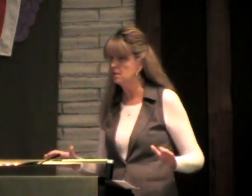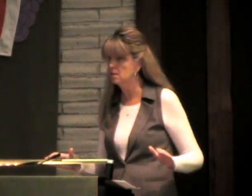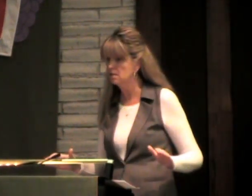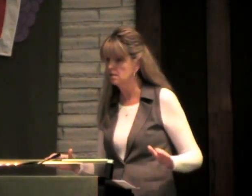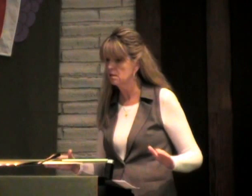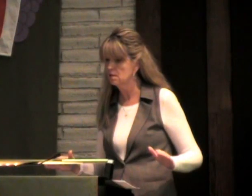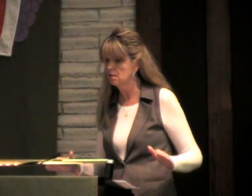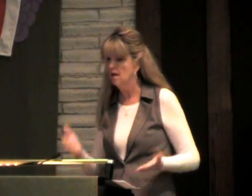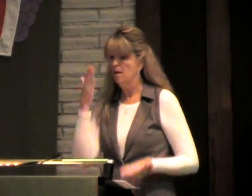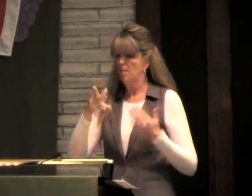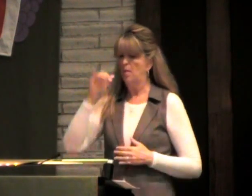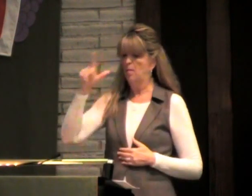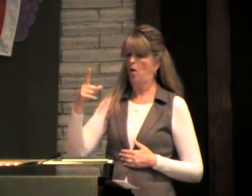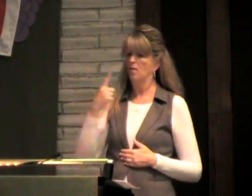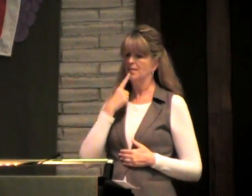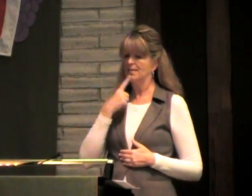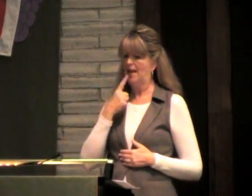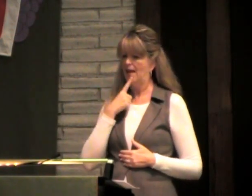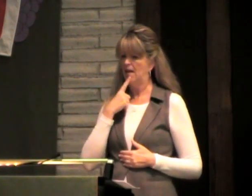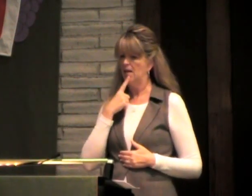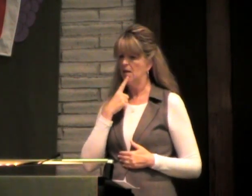can receive inner peace.